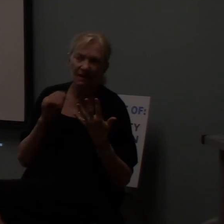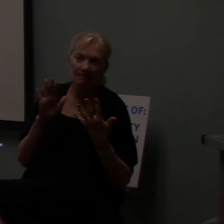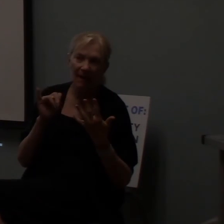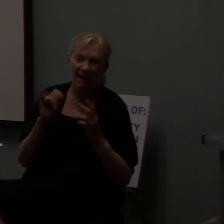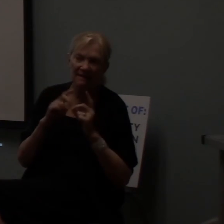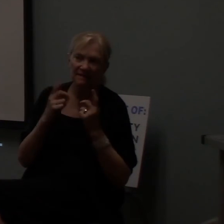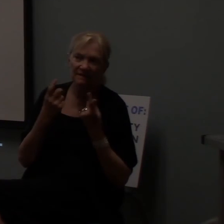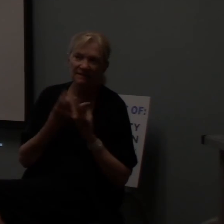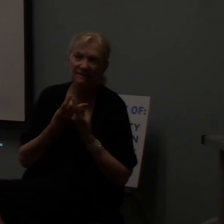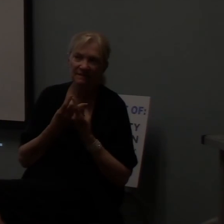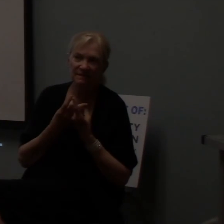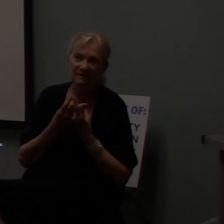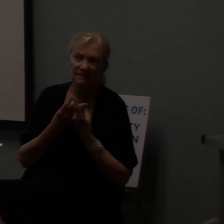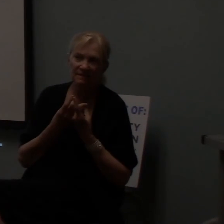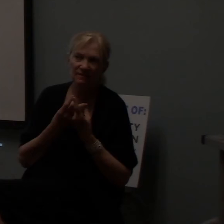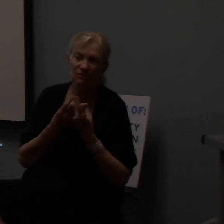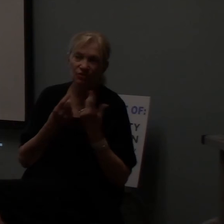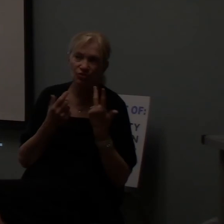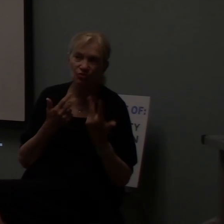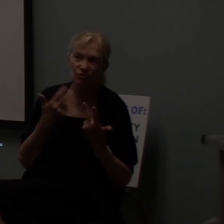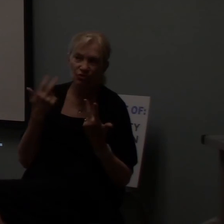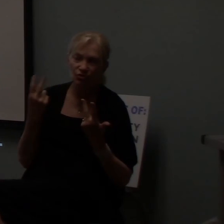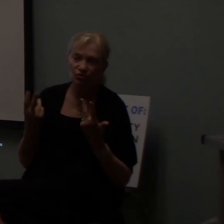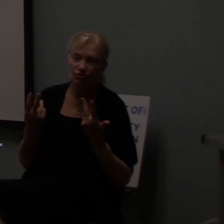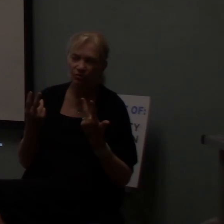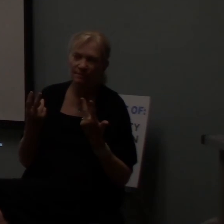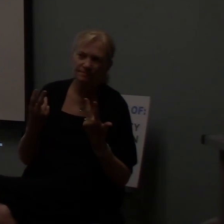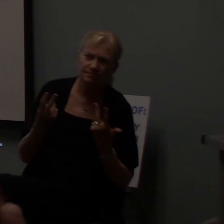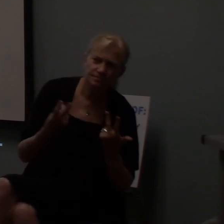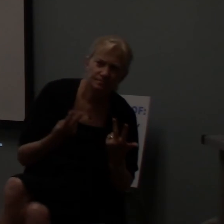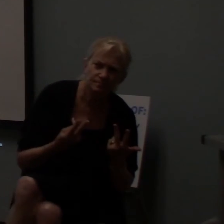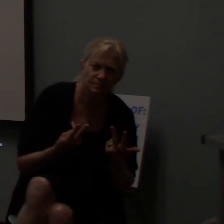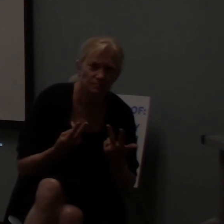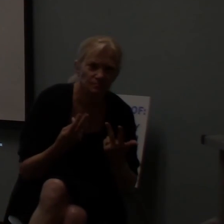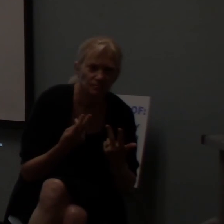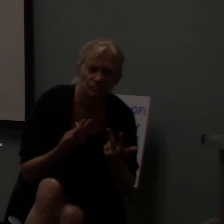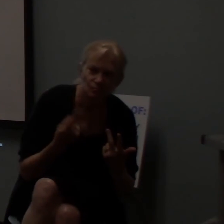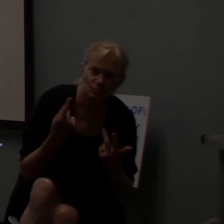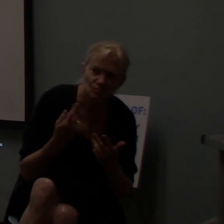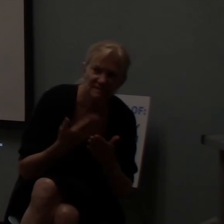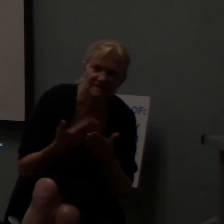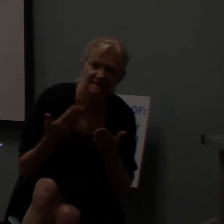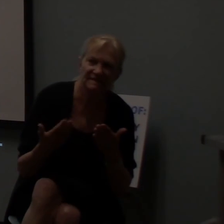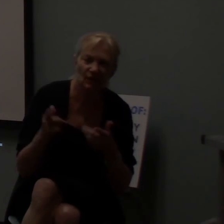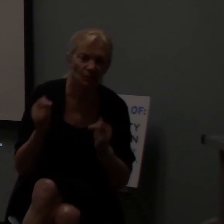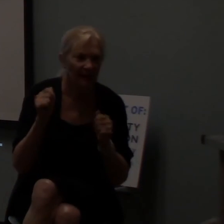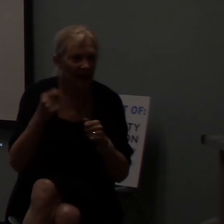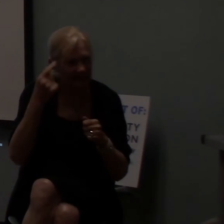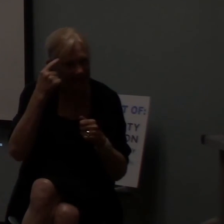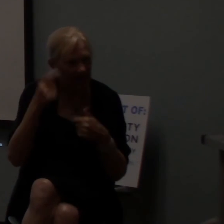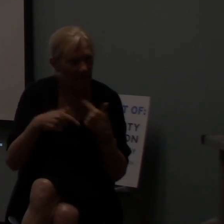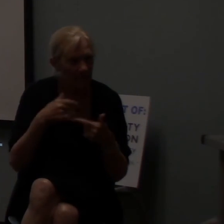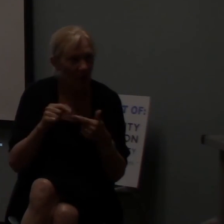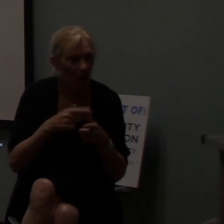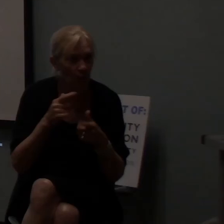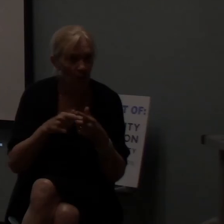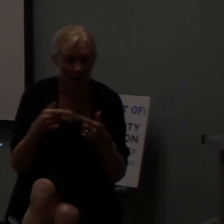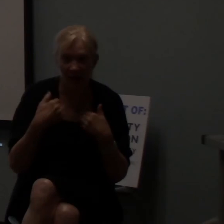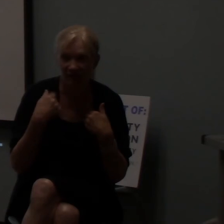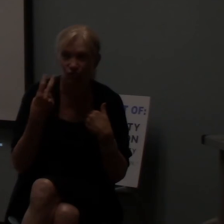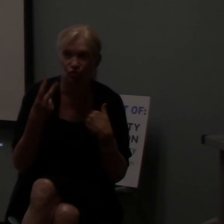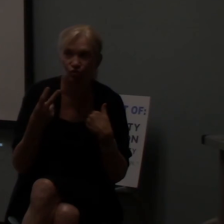district versus the 3 and 2 at large. One thing that you can also think about is when you have 2 at